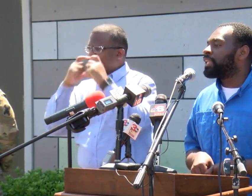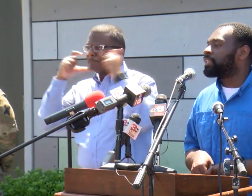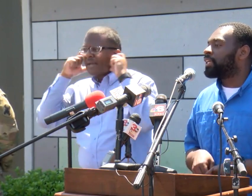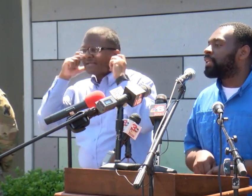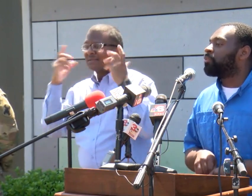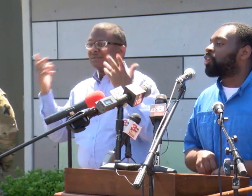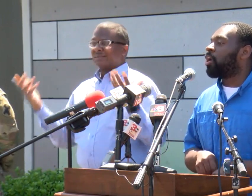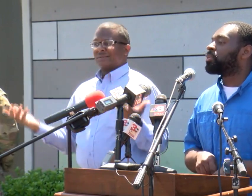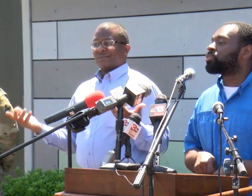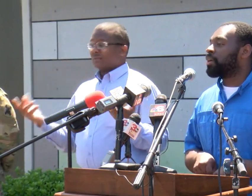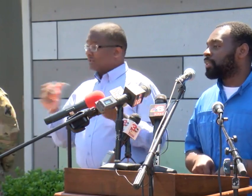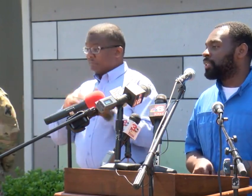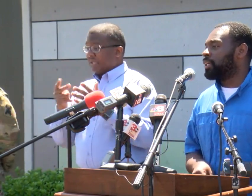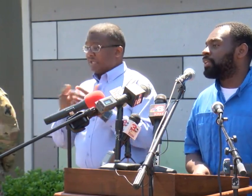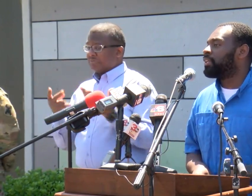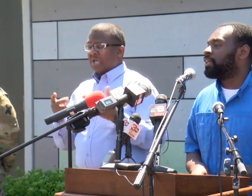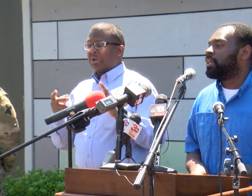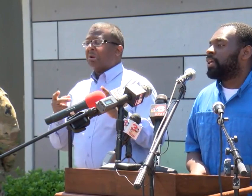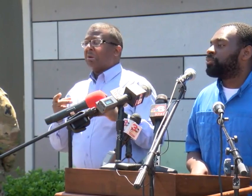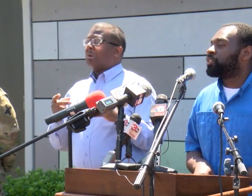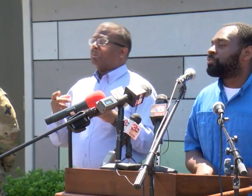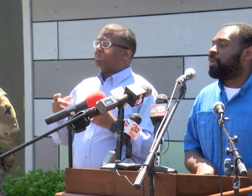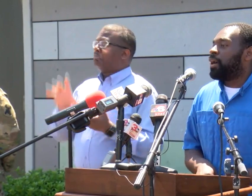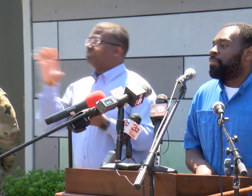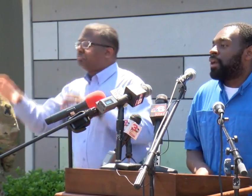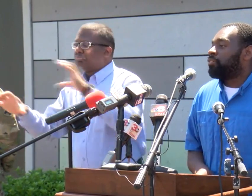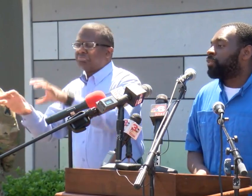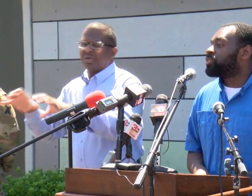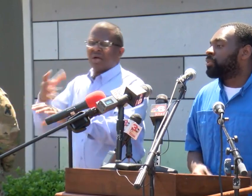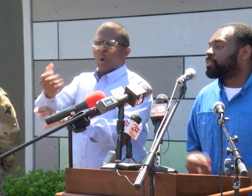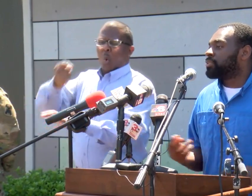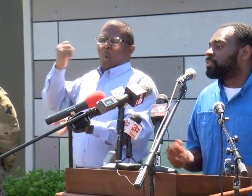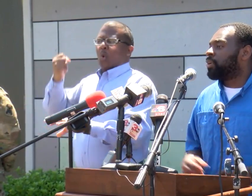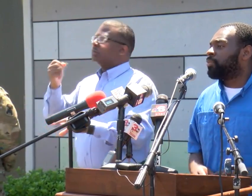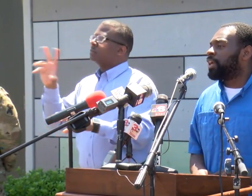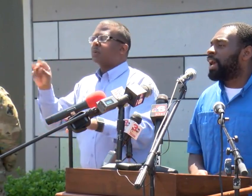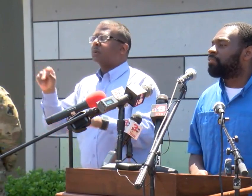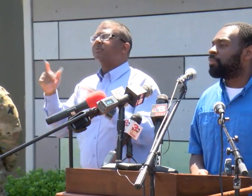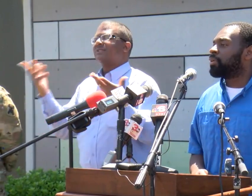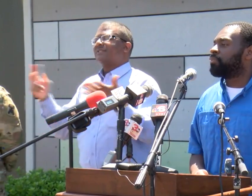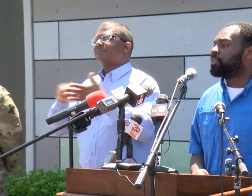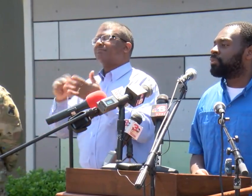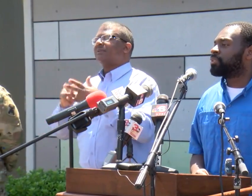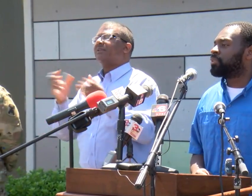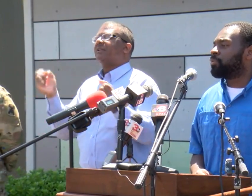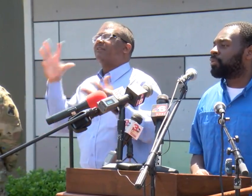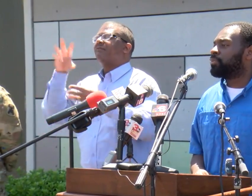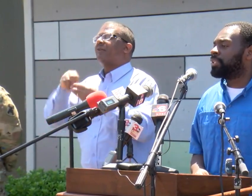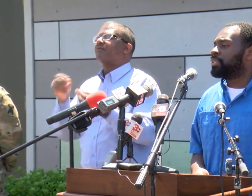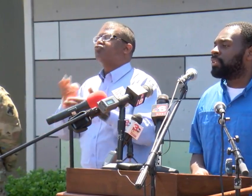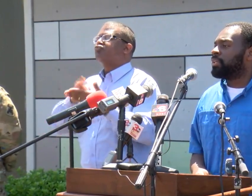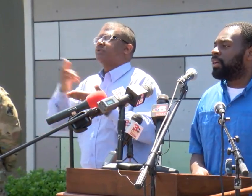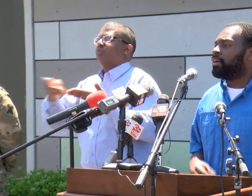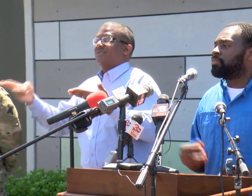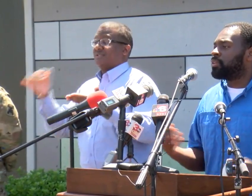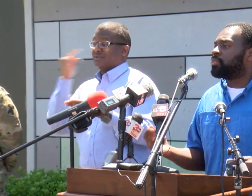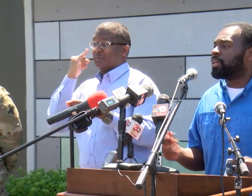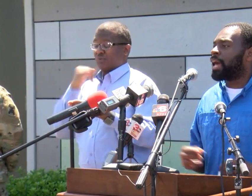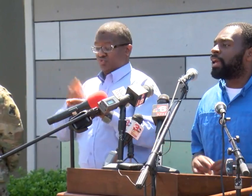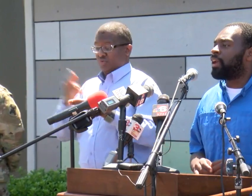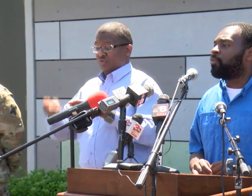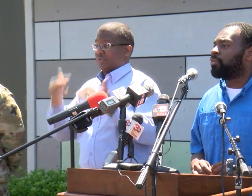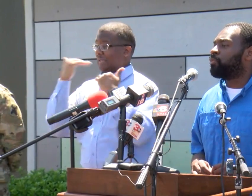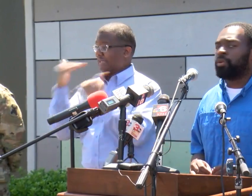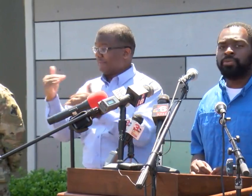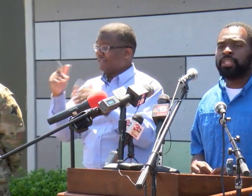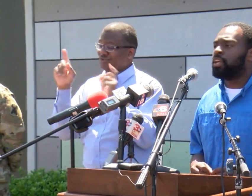was not anything that was arbitrarily done, it was just a matter of resources. And so when you have limited resources to work with, you